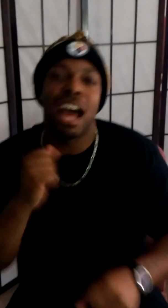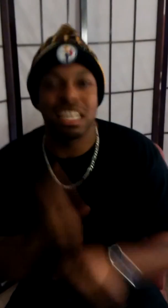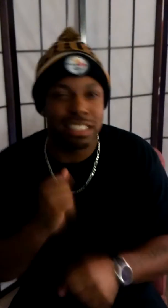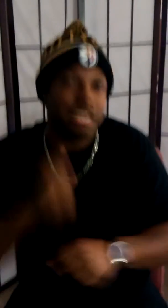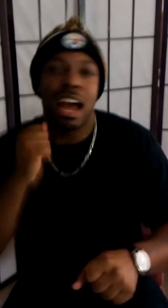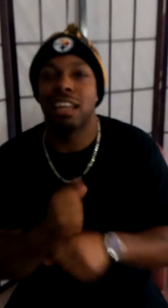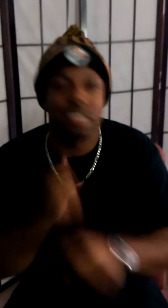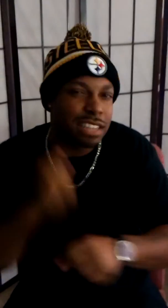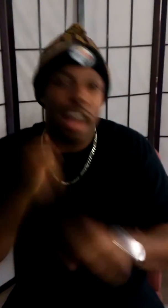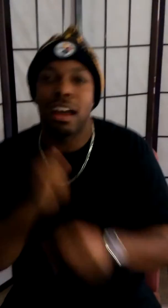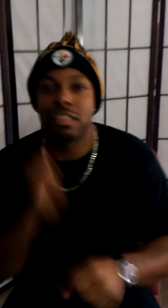apologize,